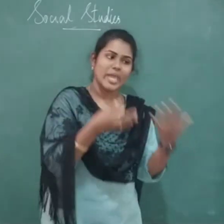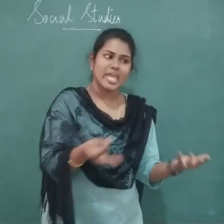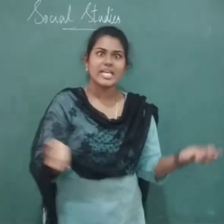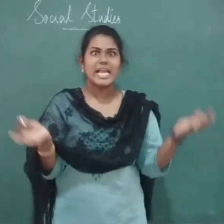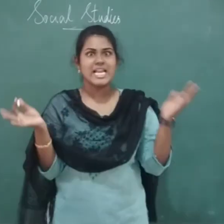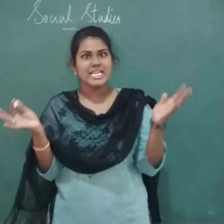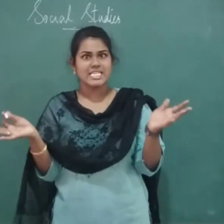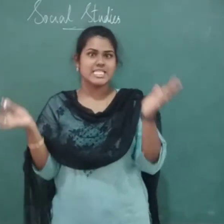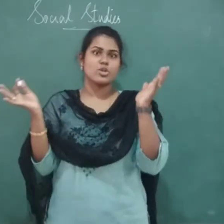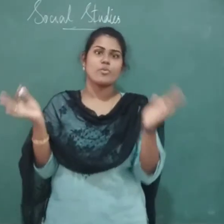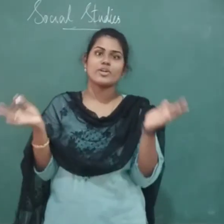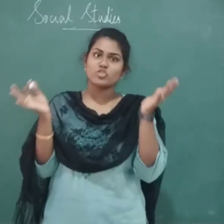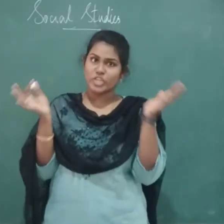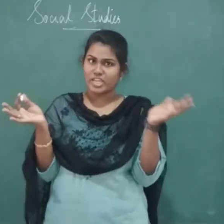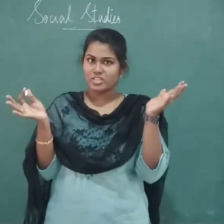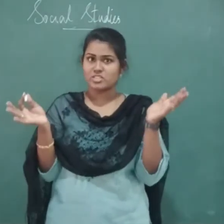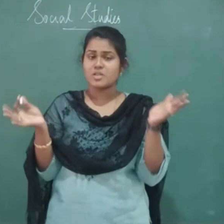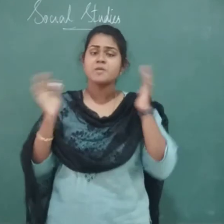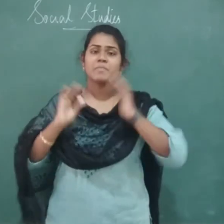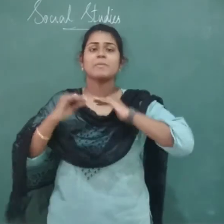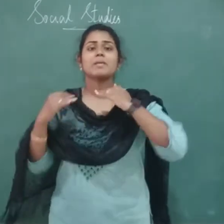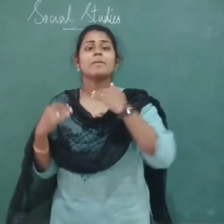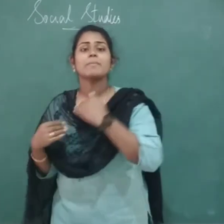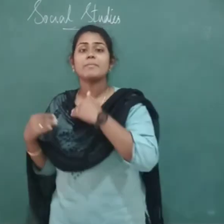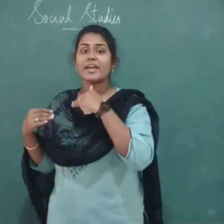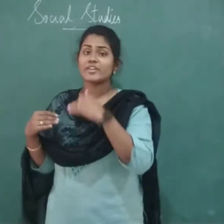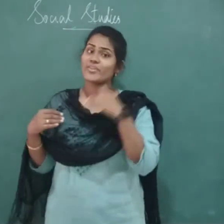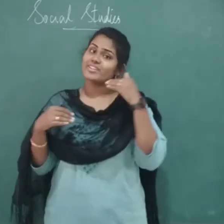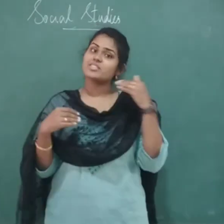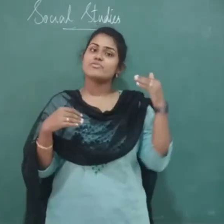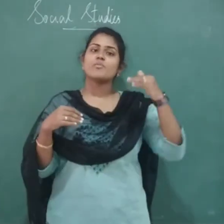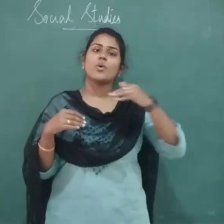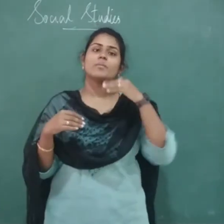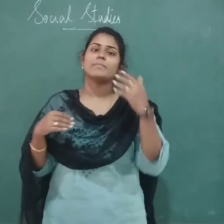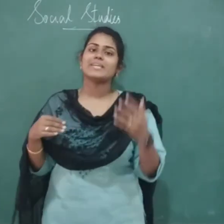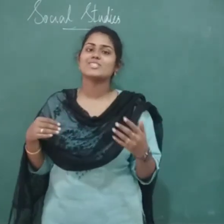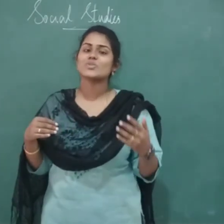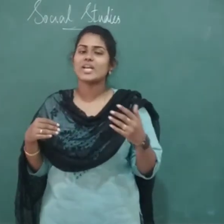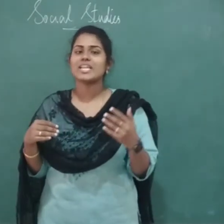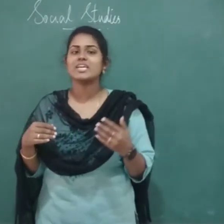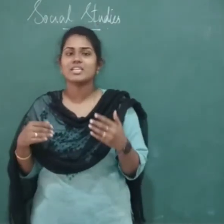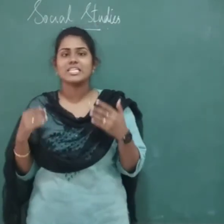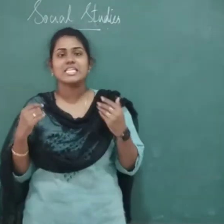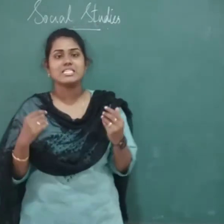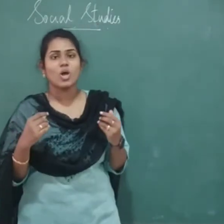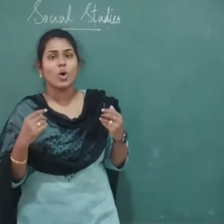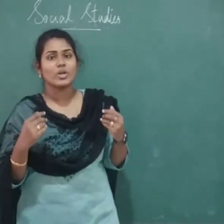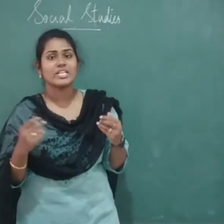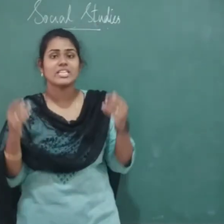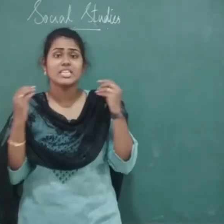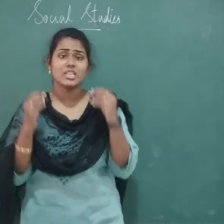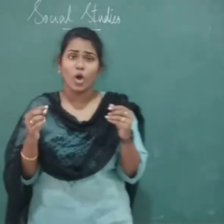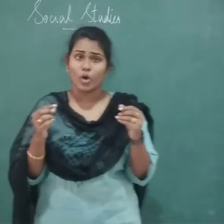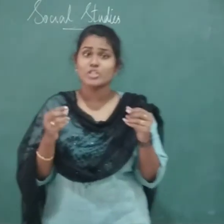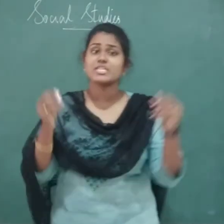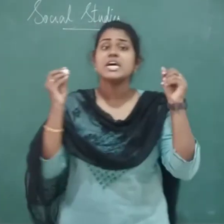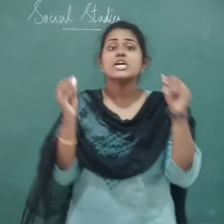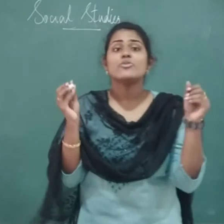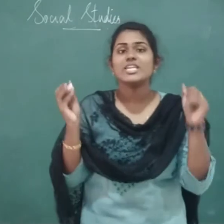the Indus River changed, maybe the people migrated from one place to another. These are the thoughts,